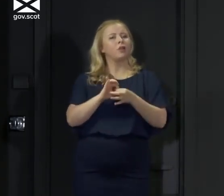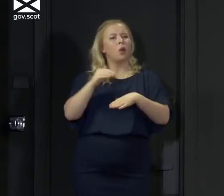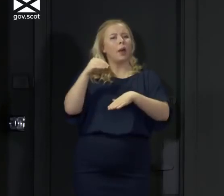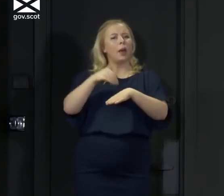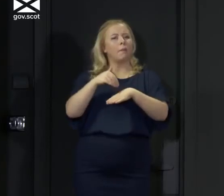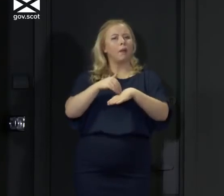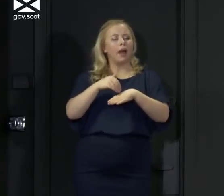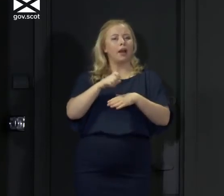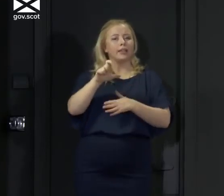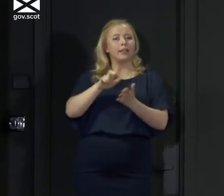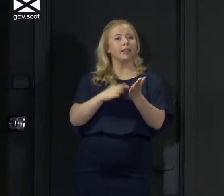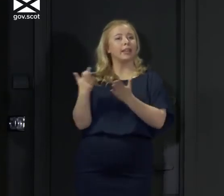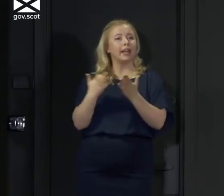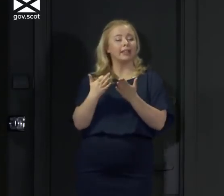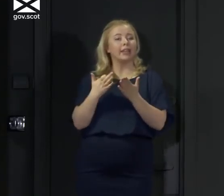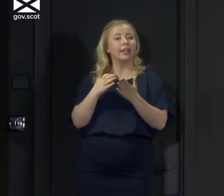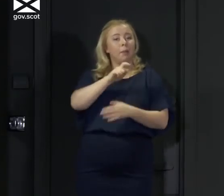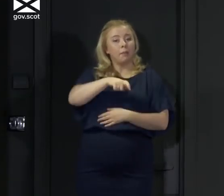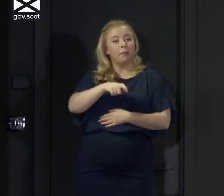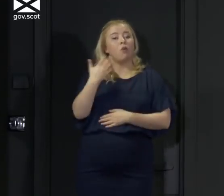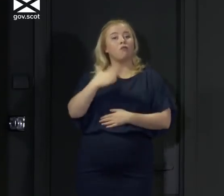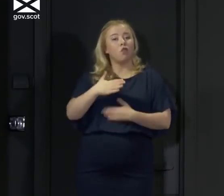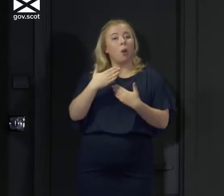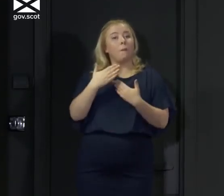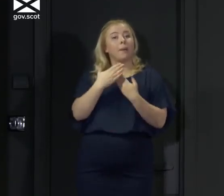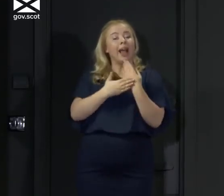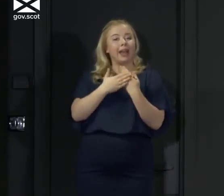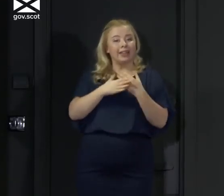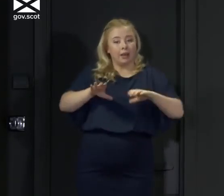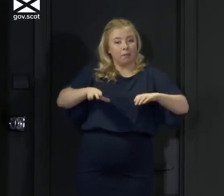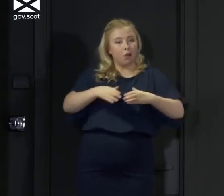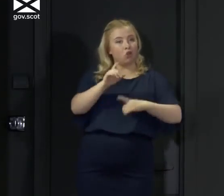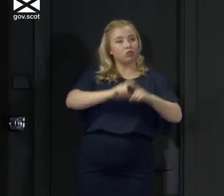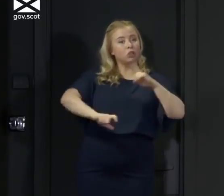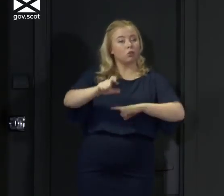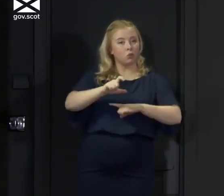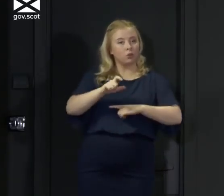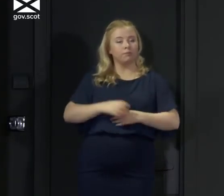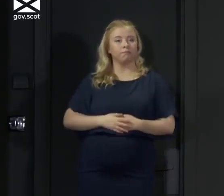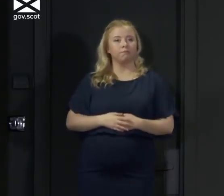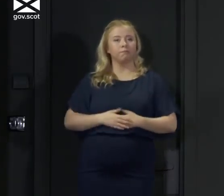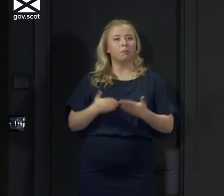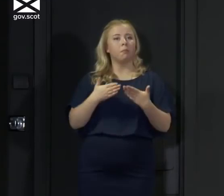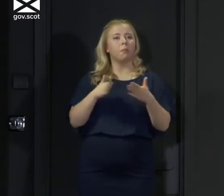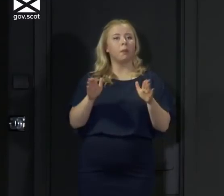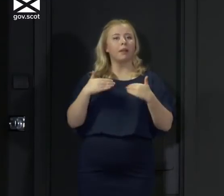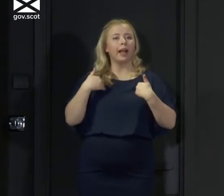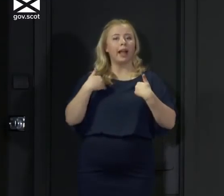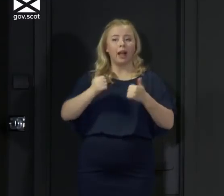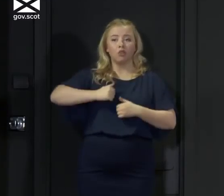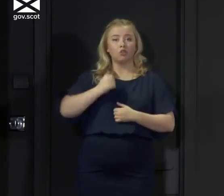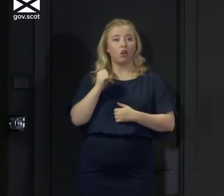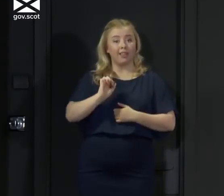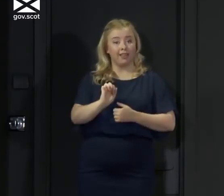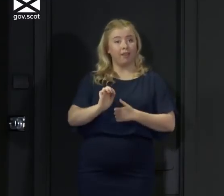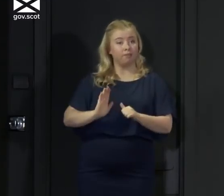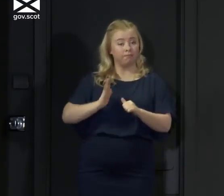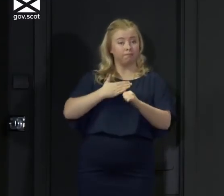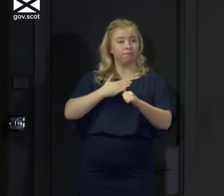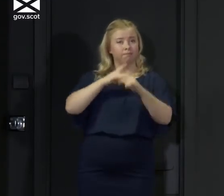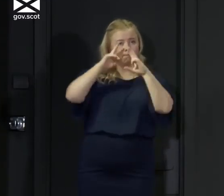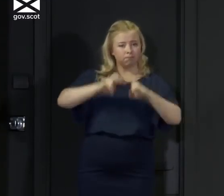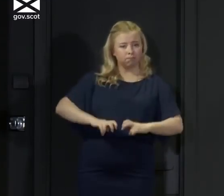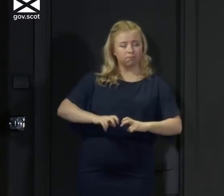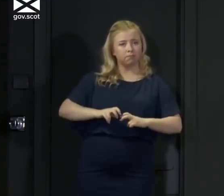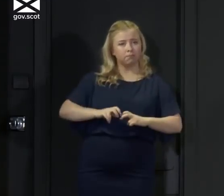COVID-19 on people from our minority ethnic communities. Public Health Scotland's preliminary analysis of data